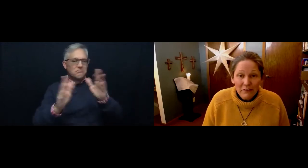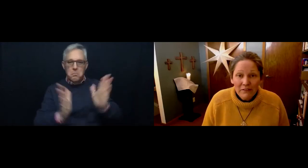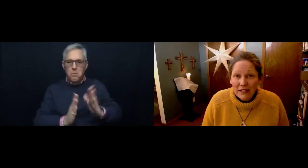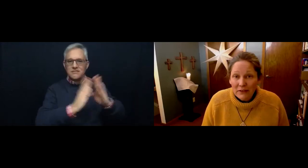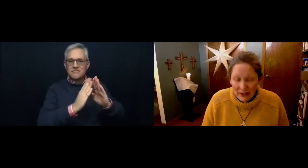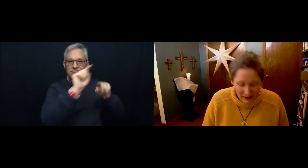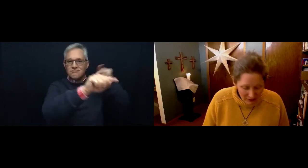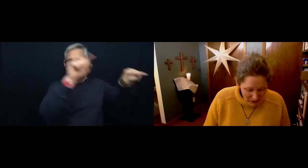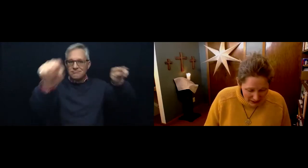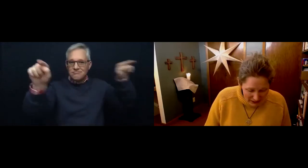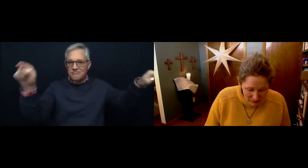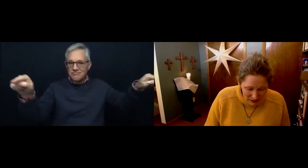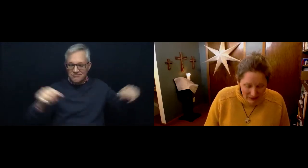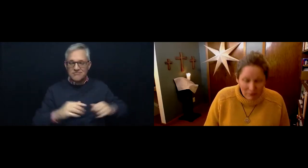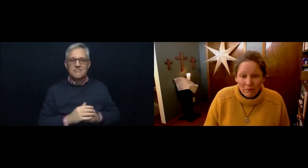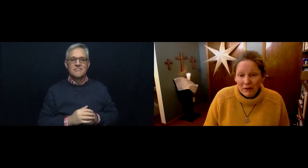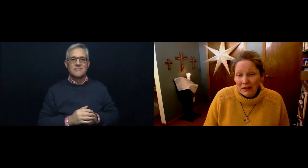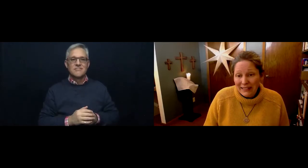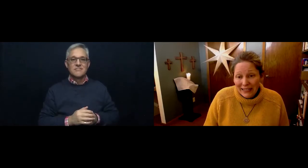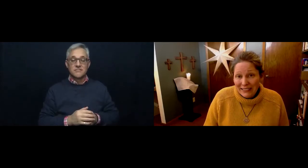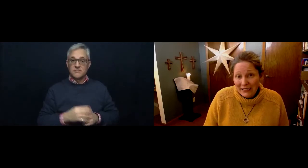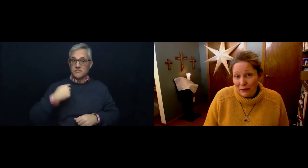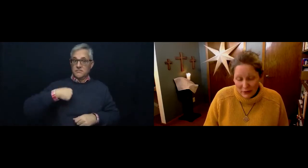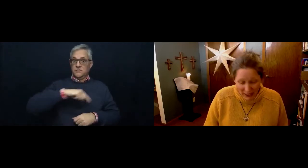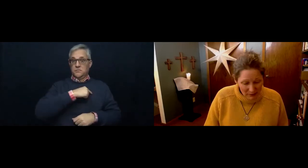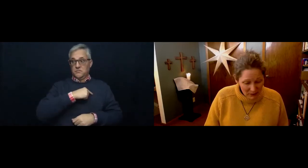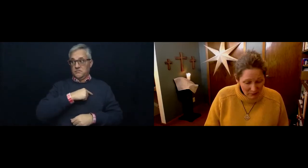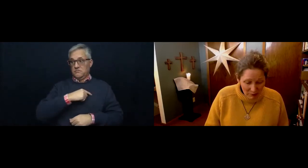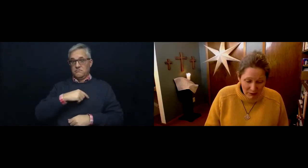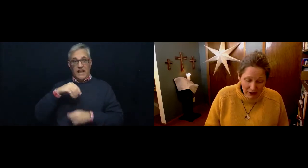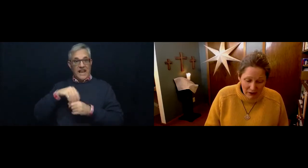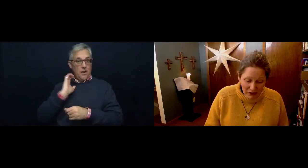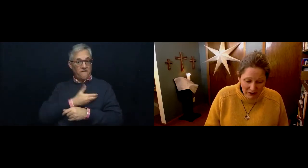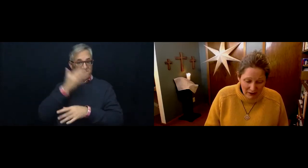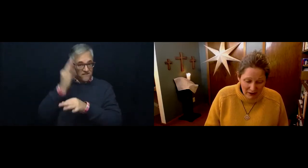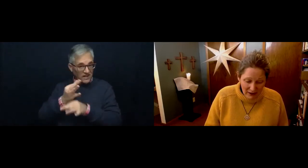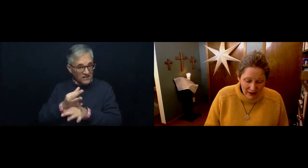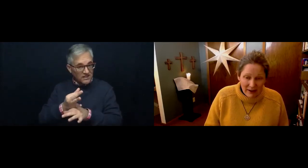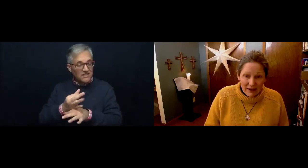In our faith, we get to be connected through times of prayer,